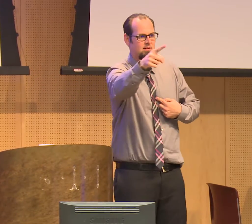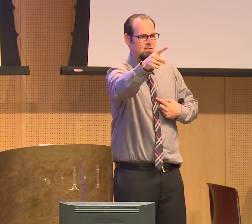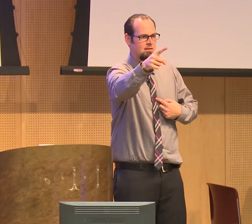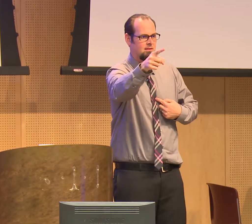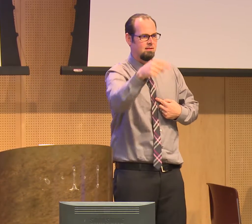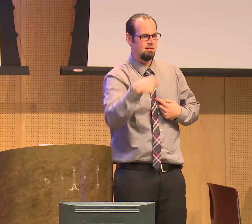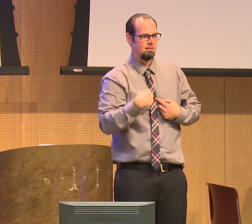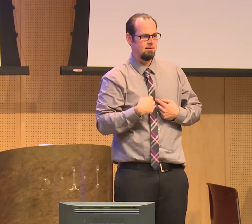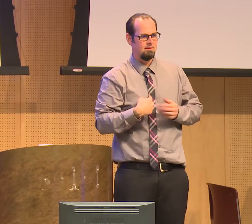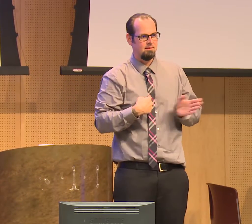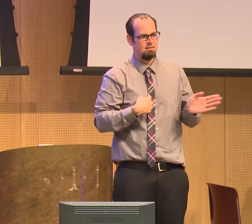me.